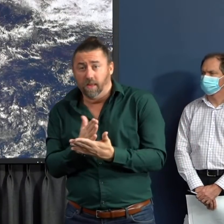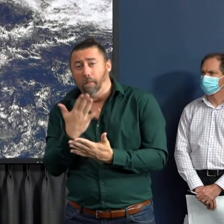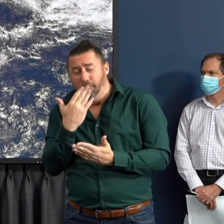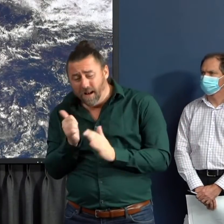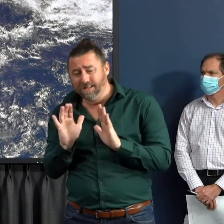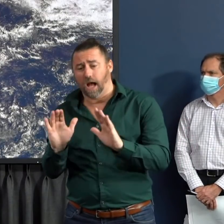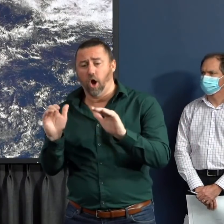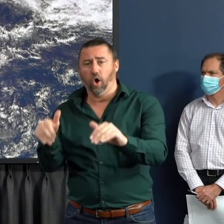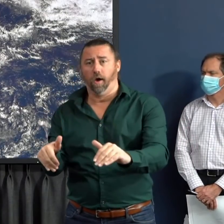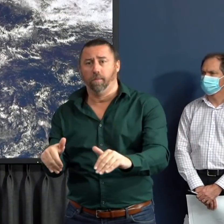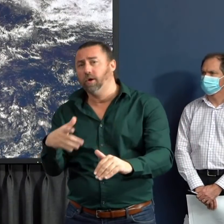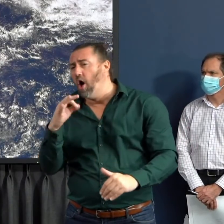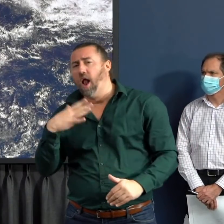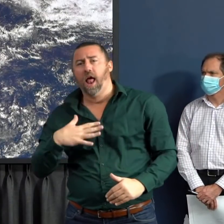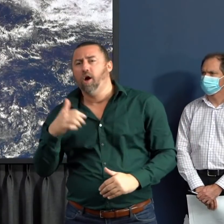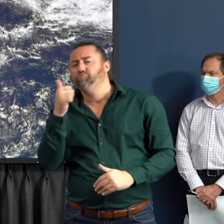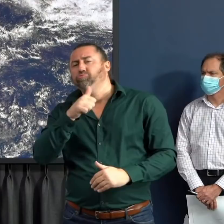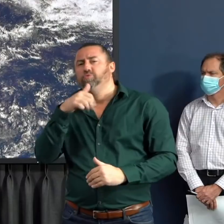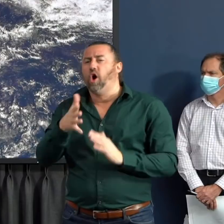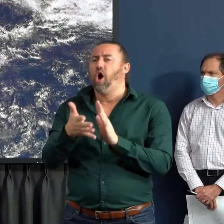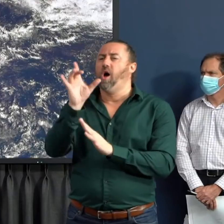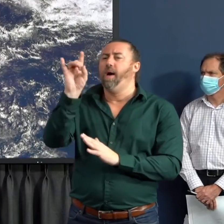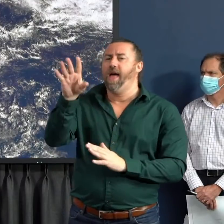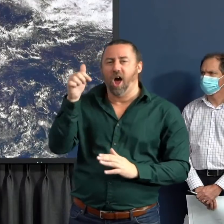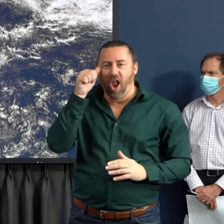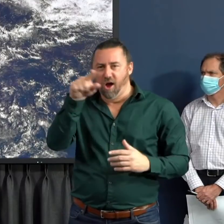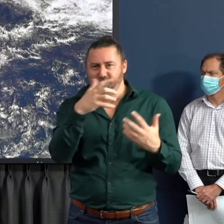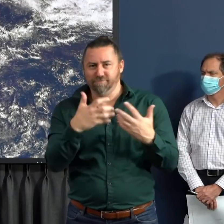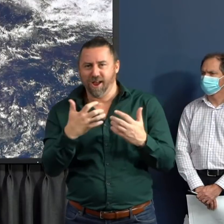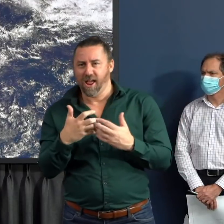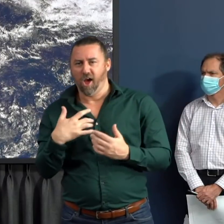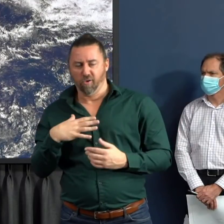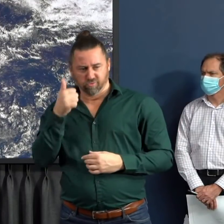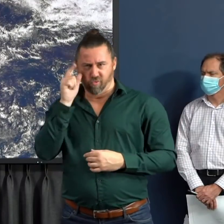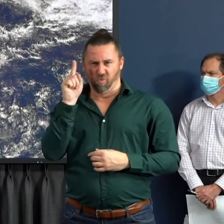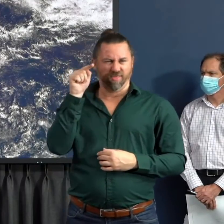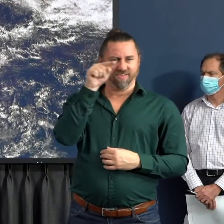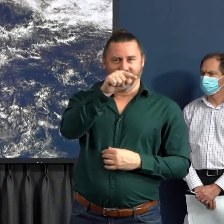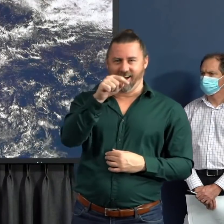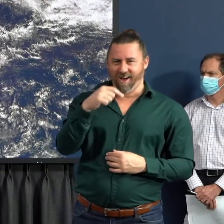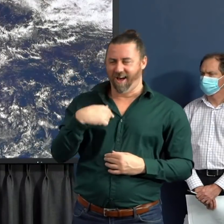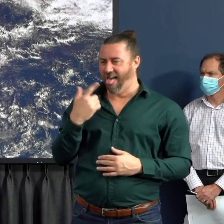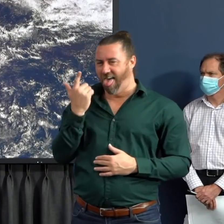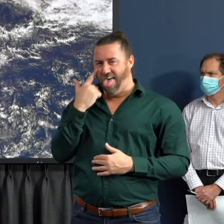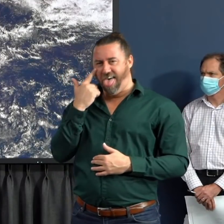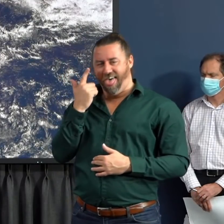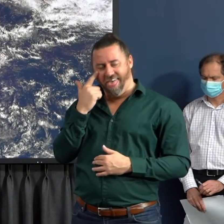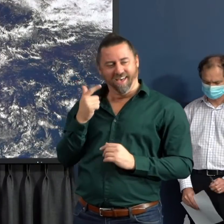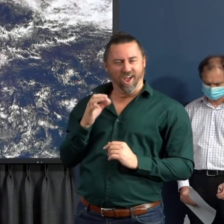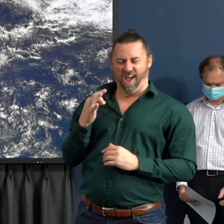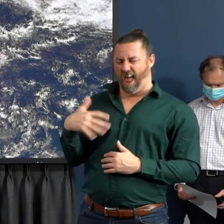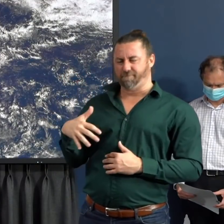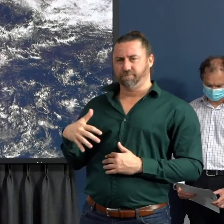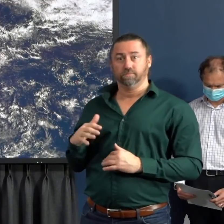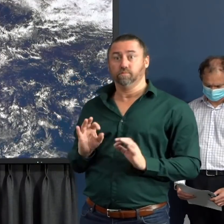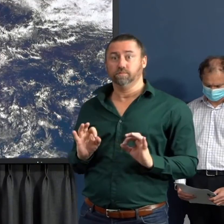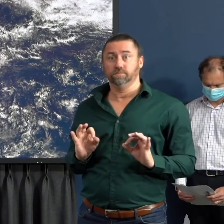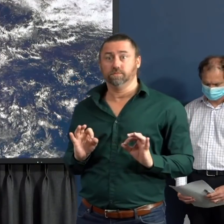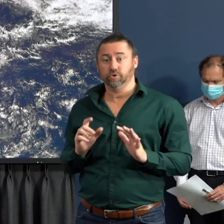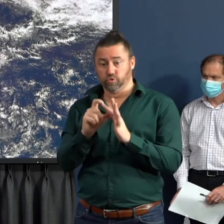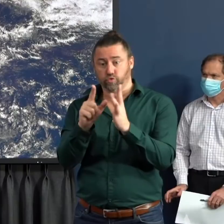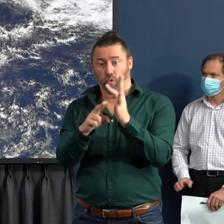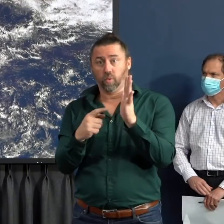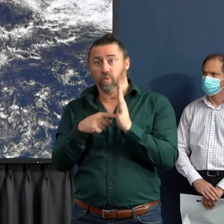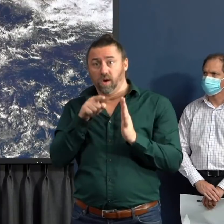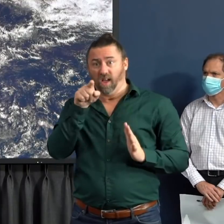right now. I know there is a lot of curiosity out there about what is going on. That is natural, but please, curiosity is a